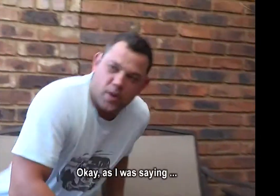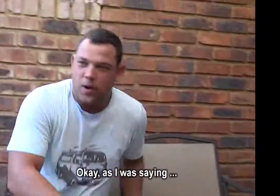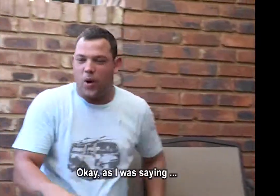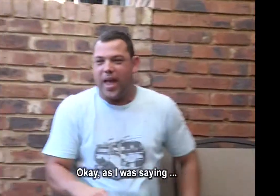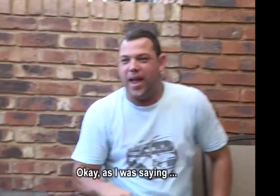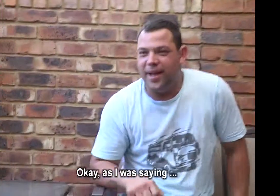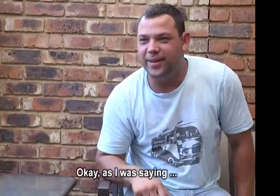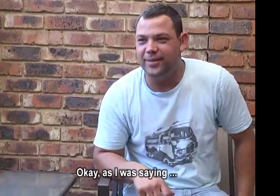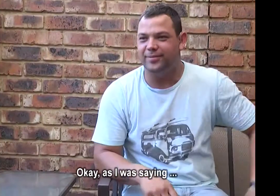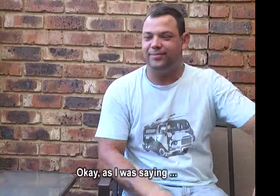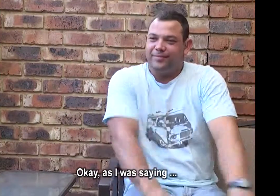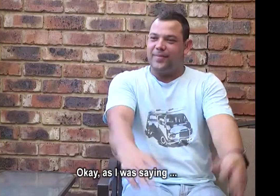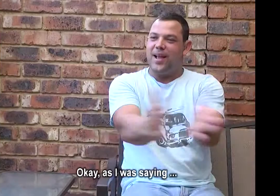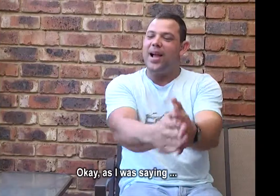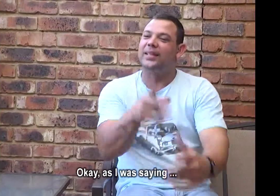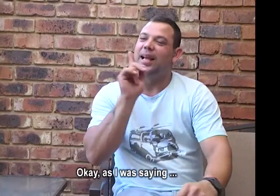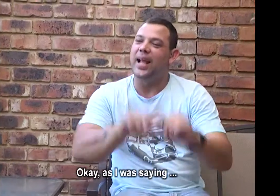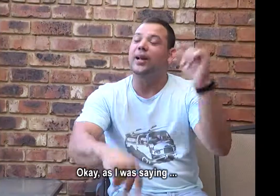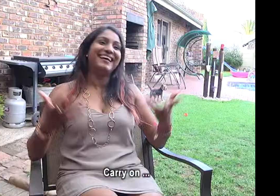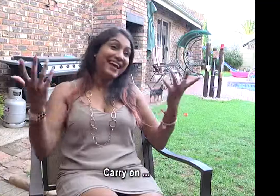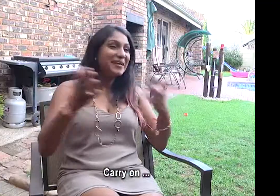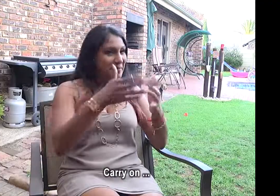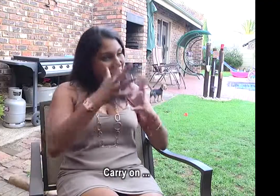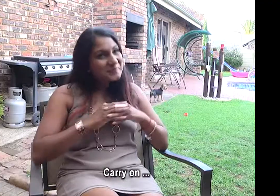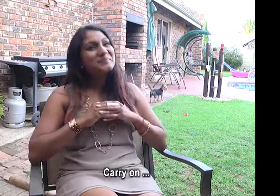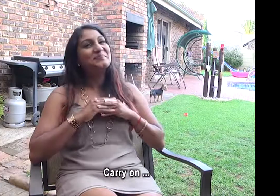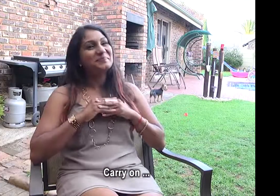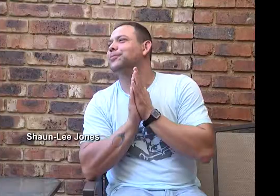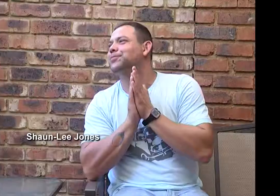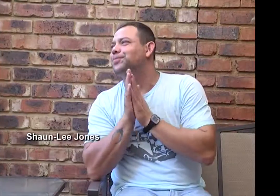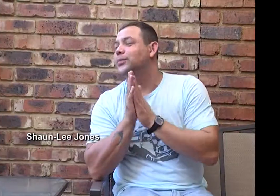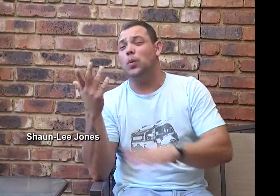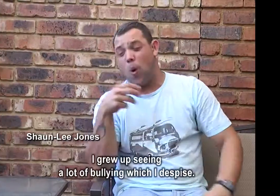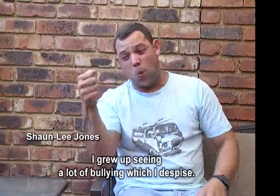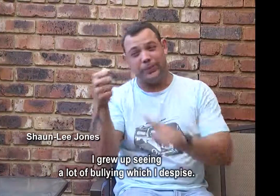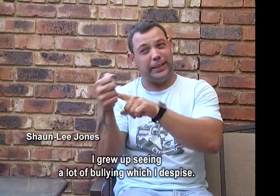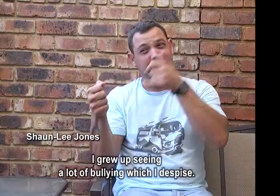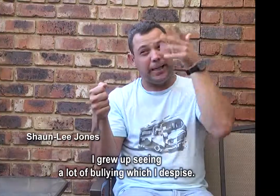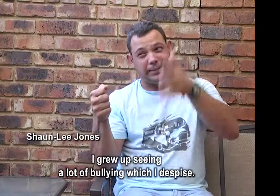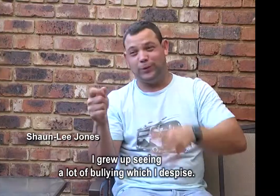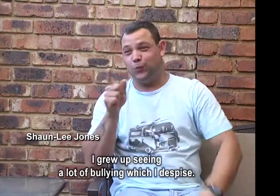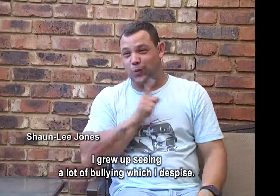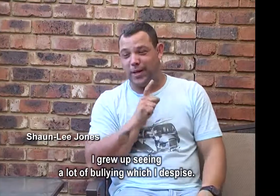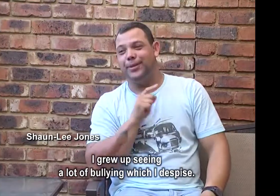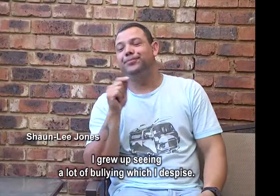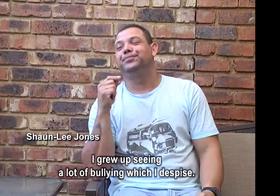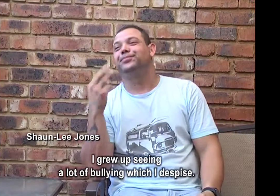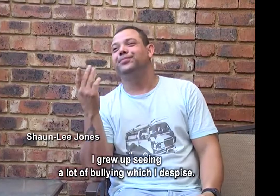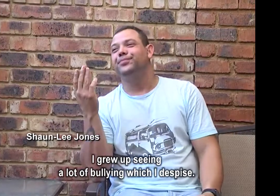Okay. Carry on. I grew up seeing a lot of bullying, which